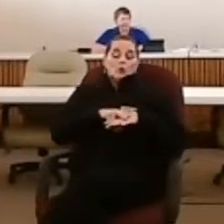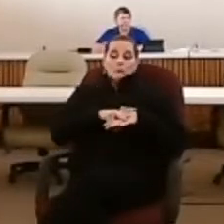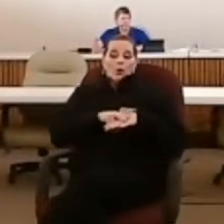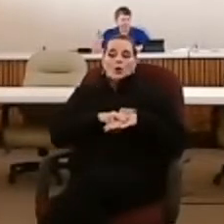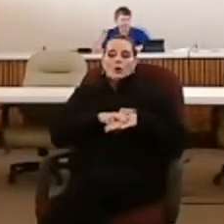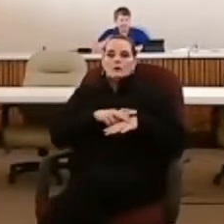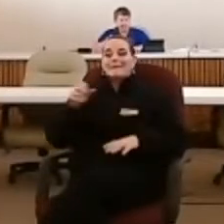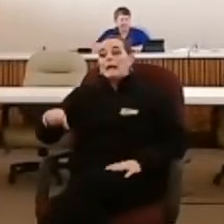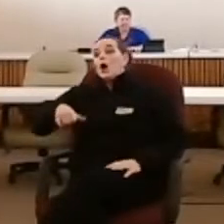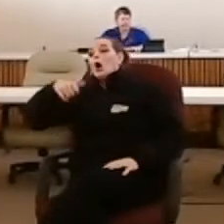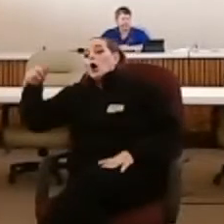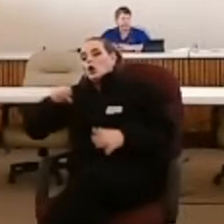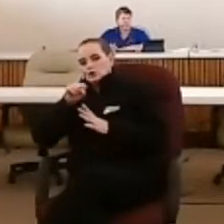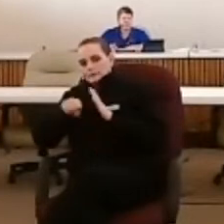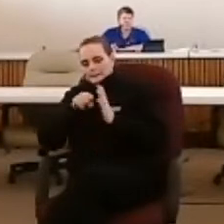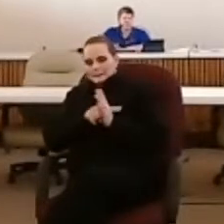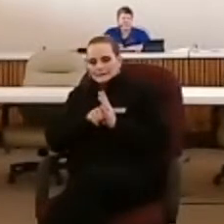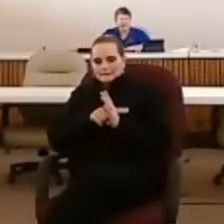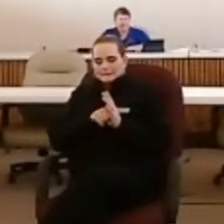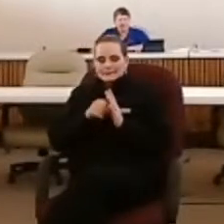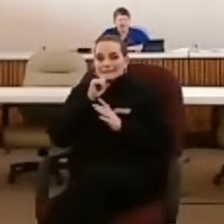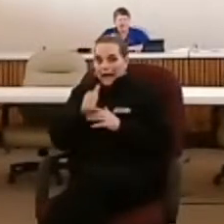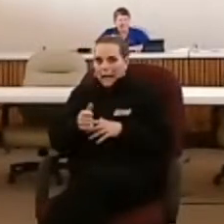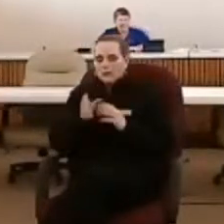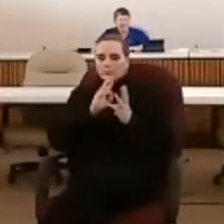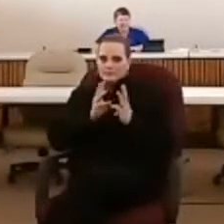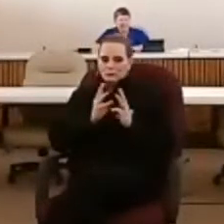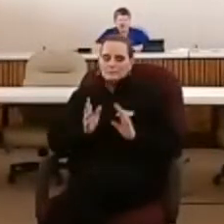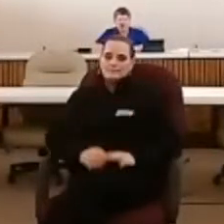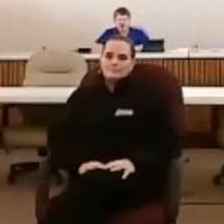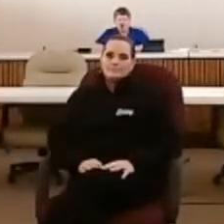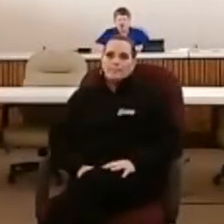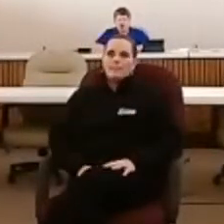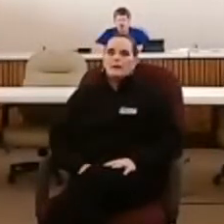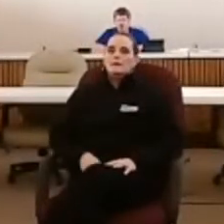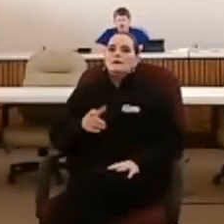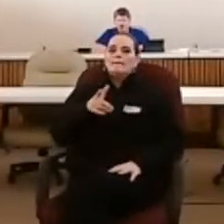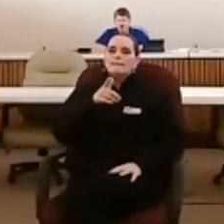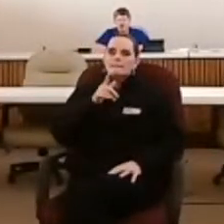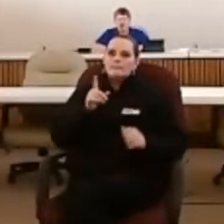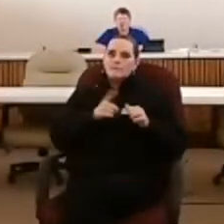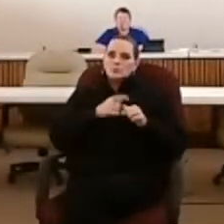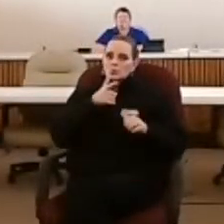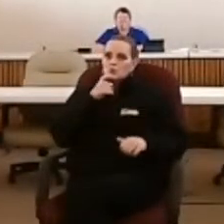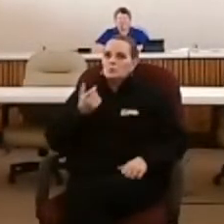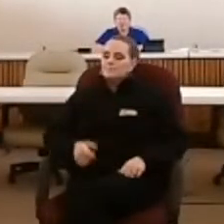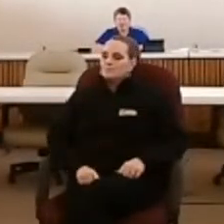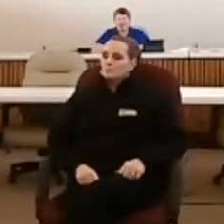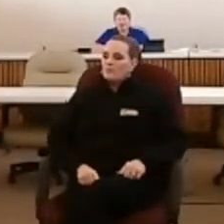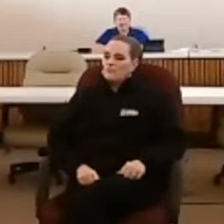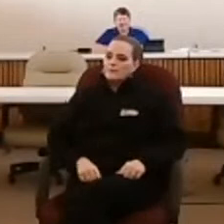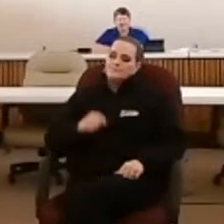the other season besides winter. So who wants to go first?